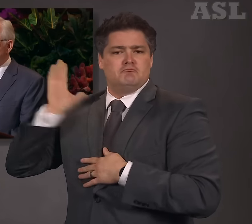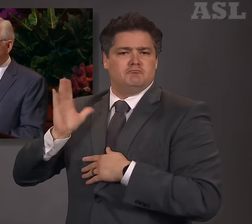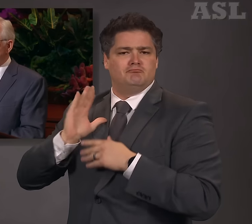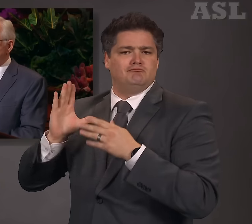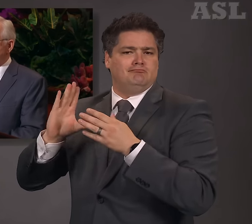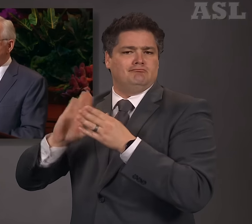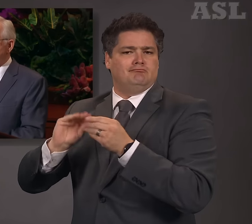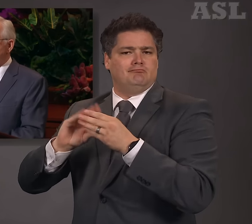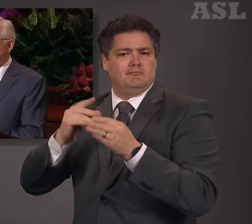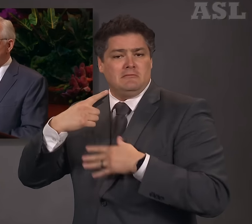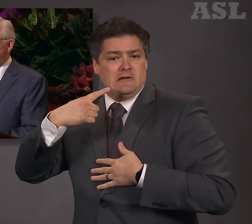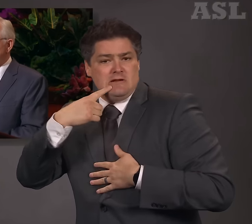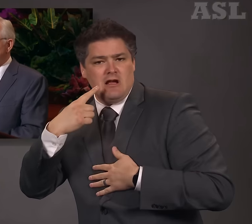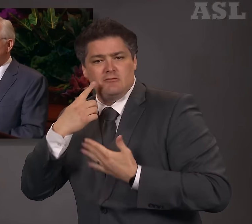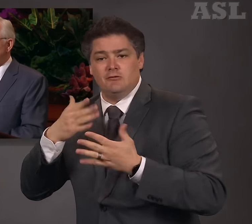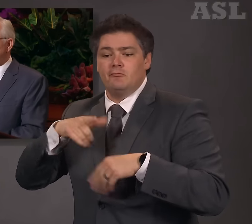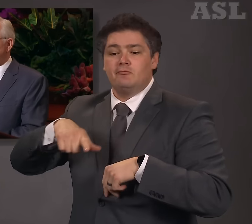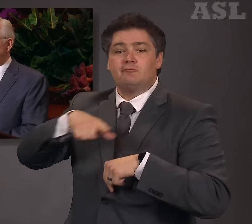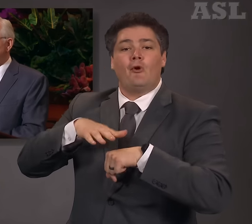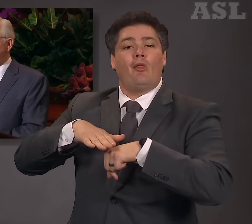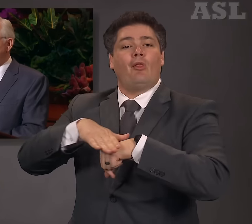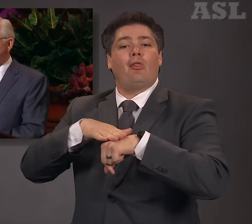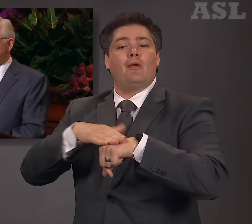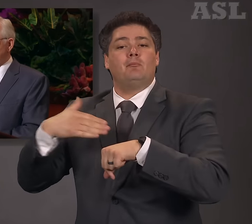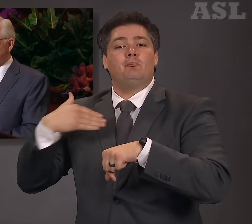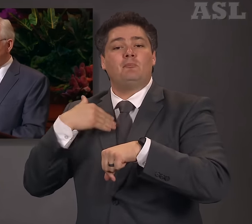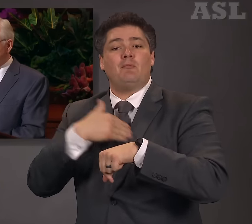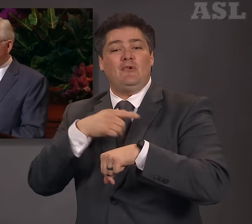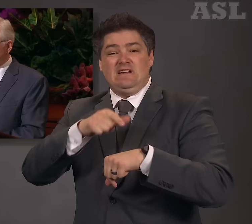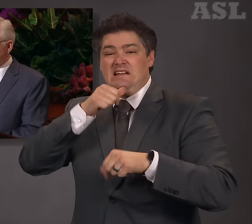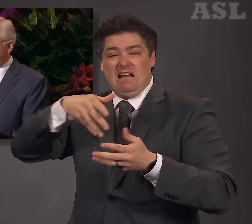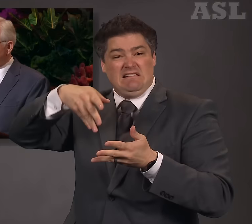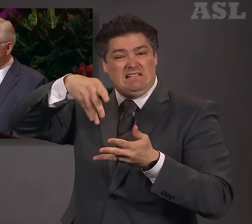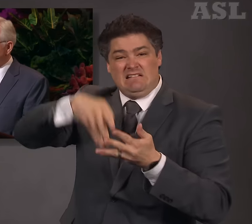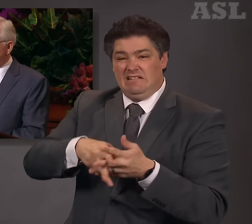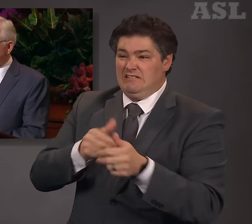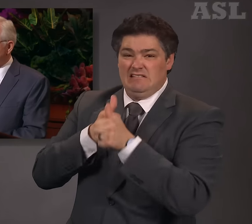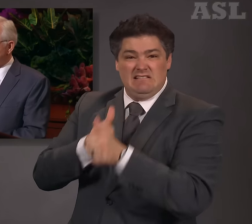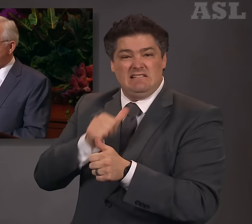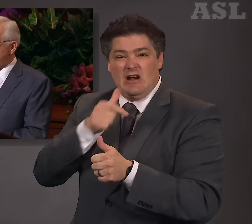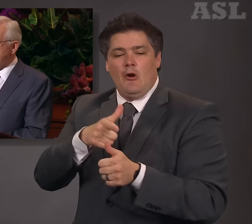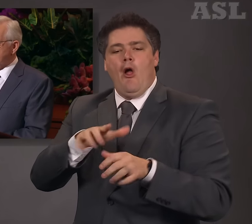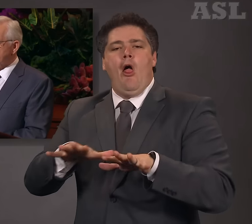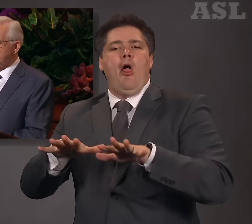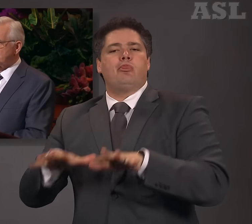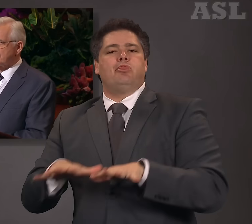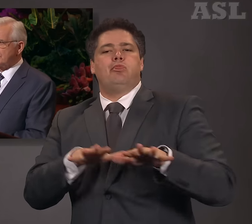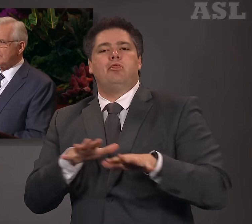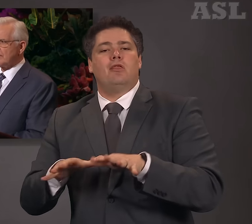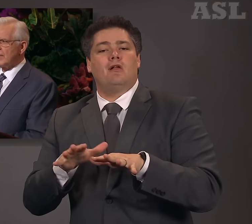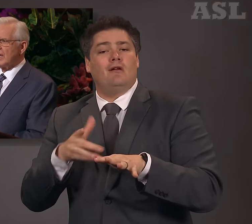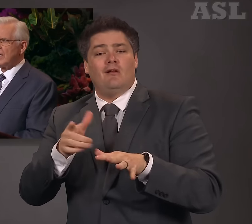their discipleship, who are casually engaged rather than anxiously engaged.